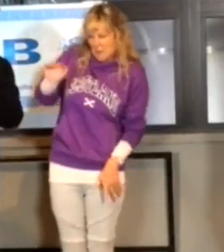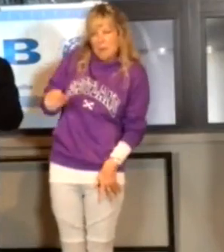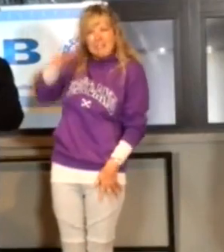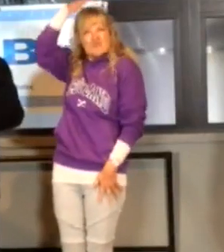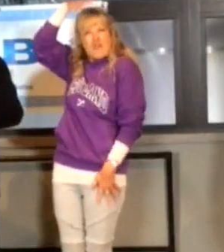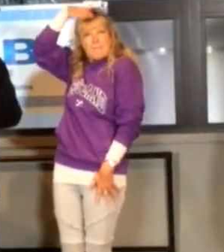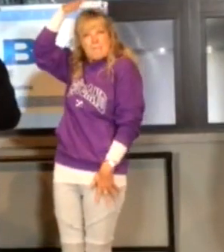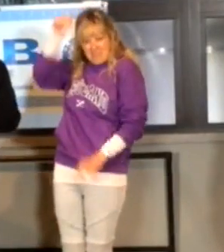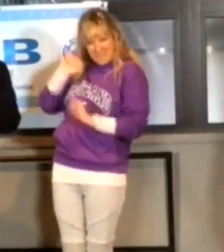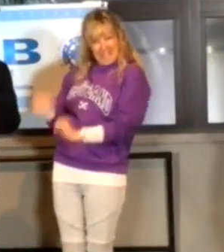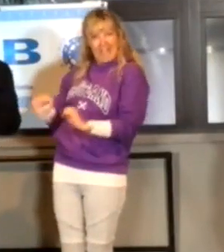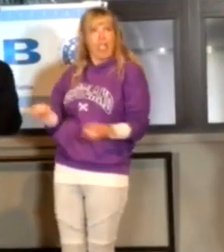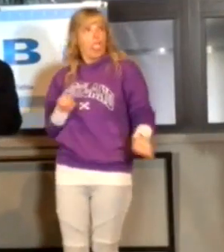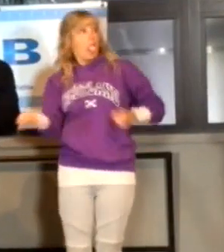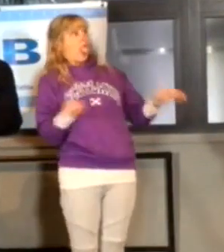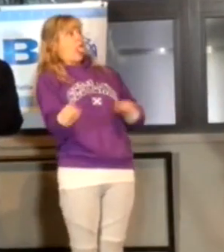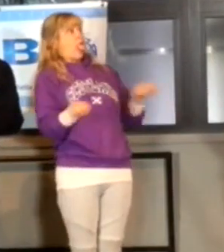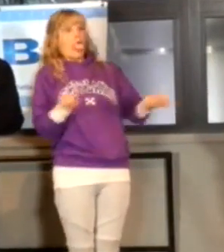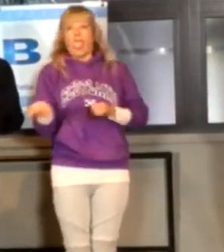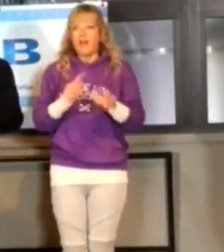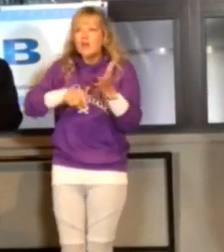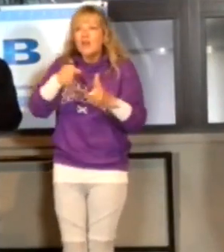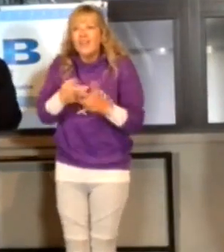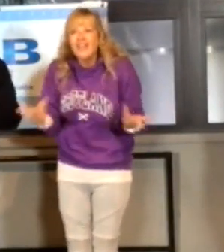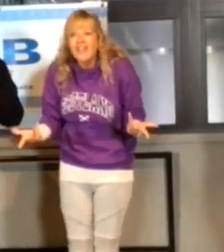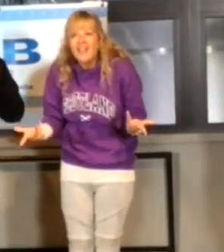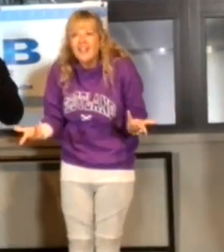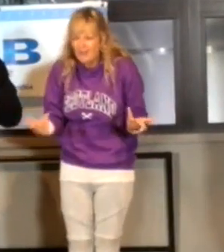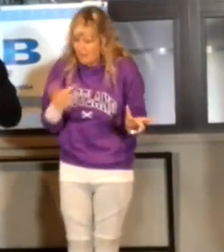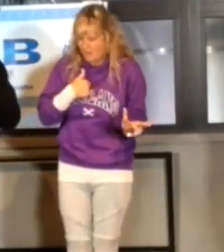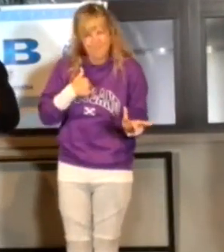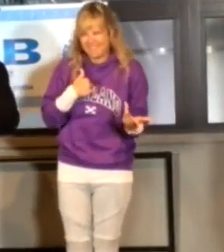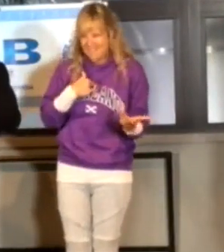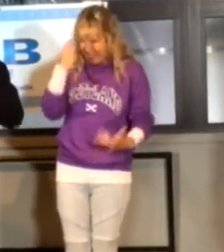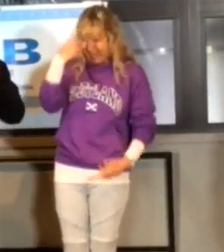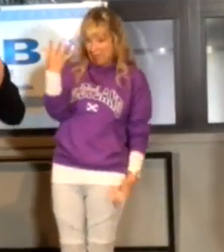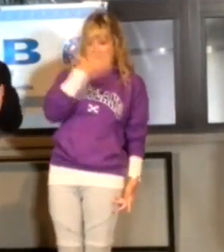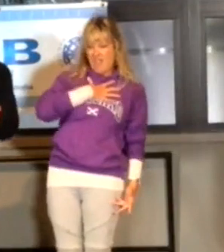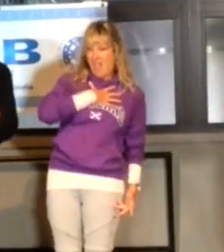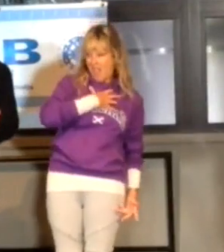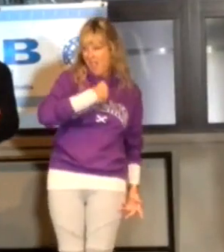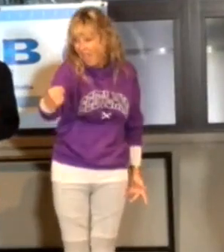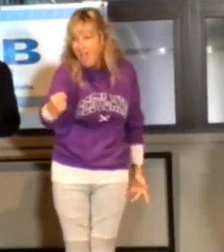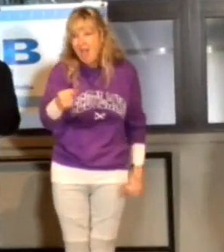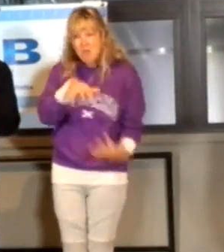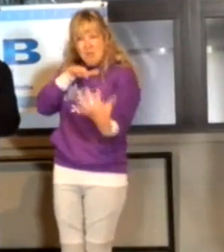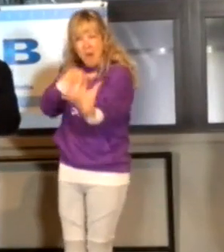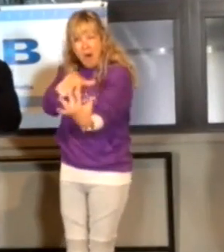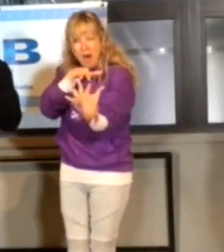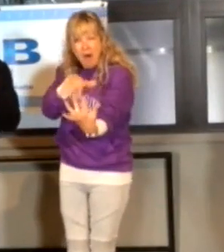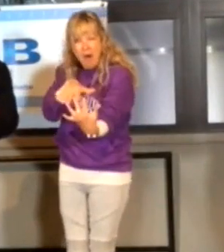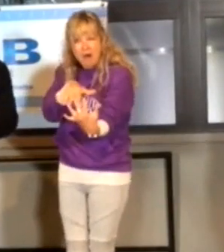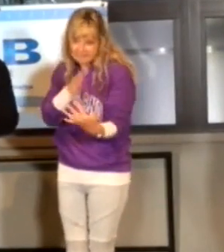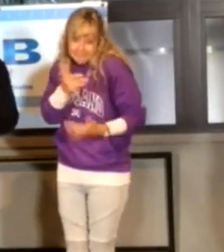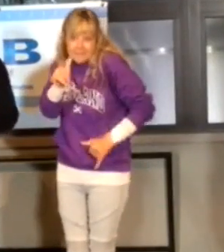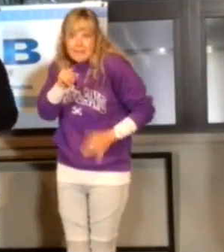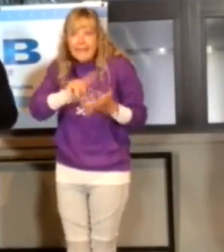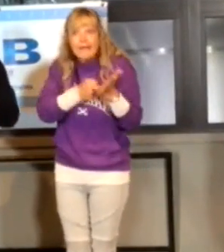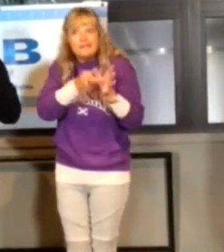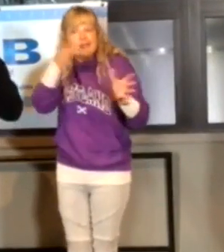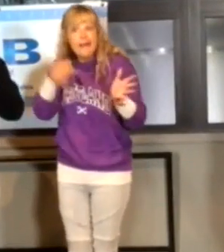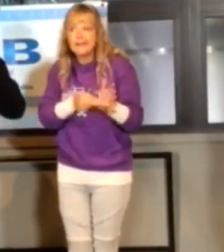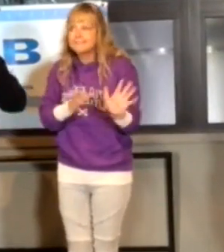Trump, running the United Kingdom, and we are going to be dragged into another illegal war, this time probably with Iran.